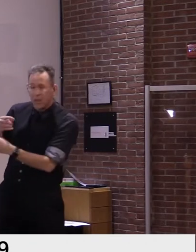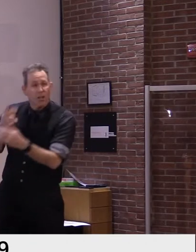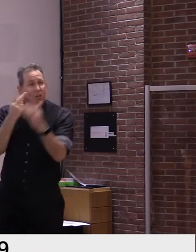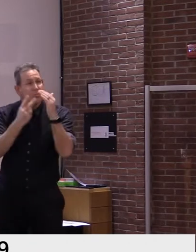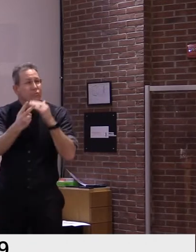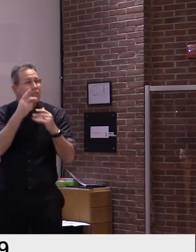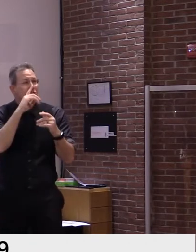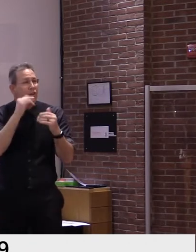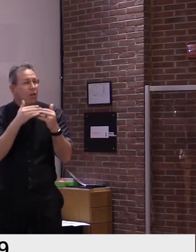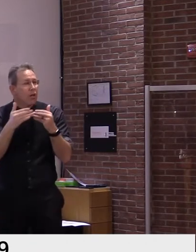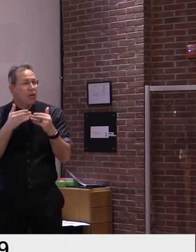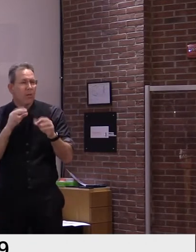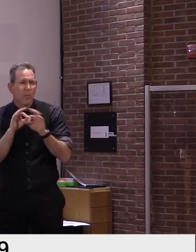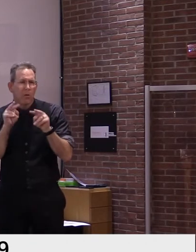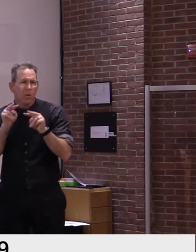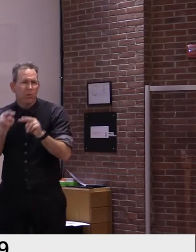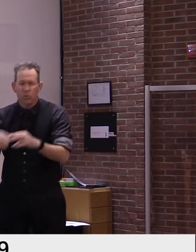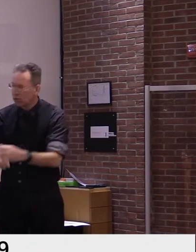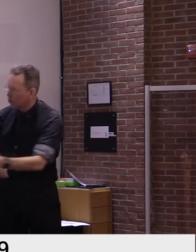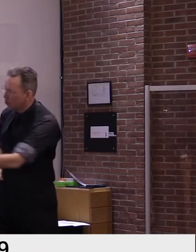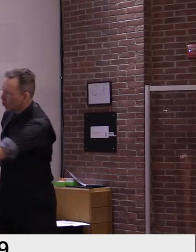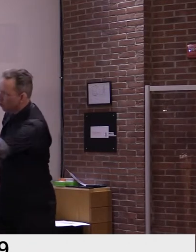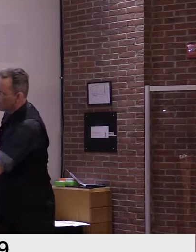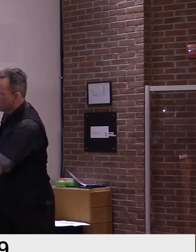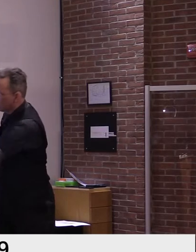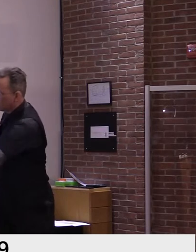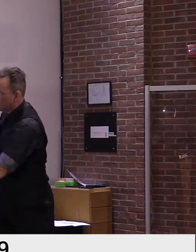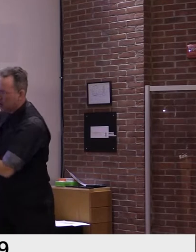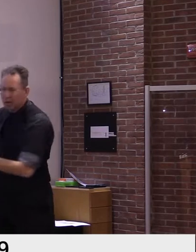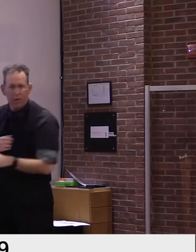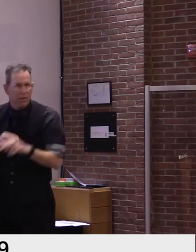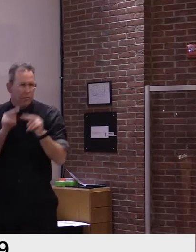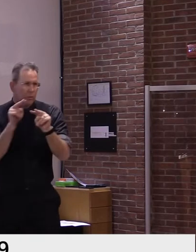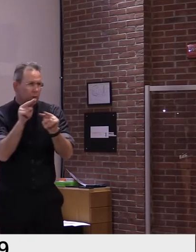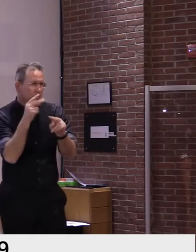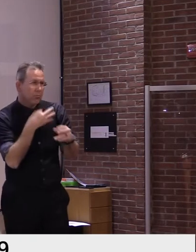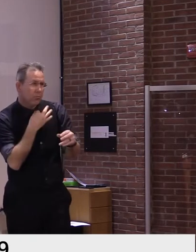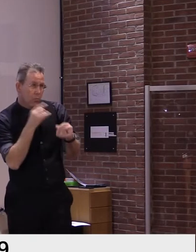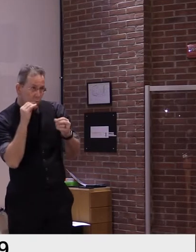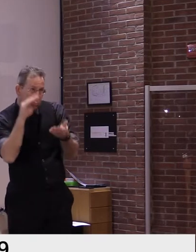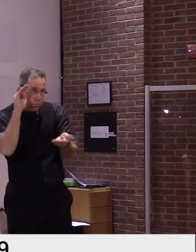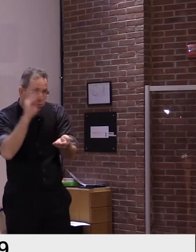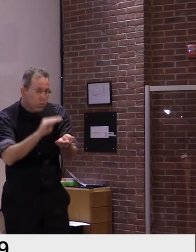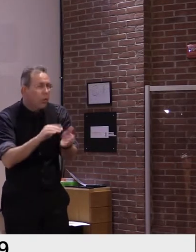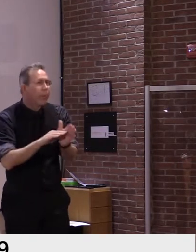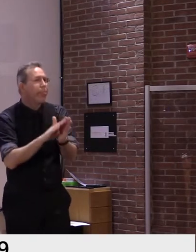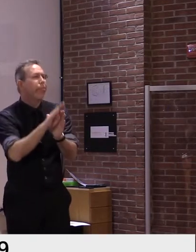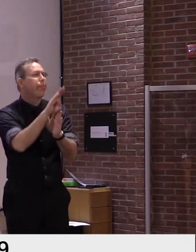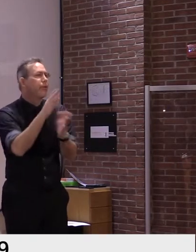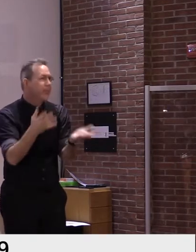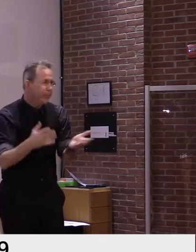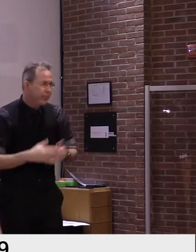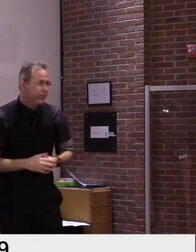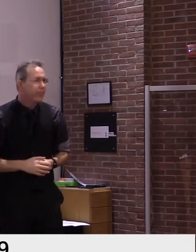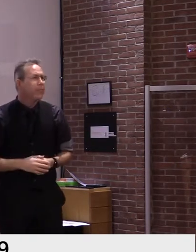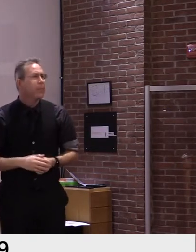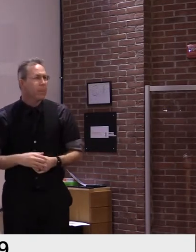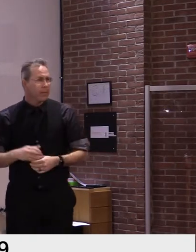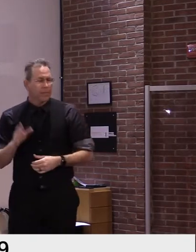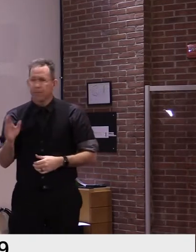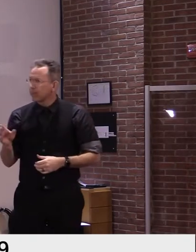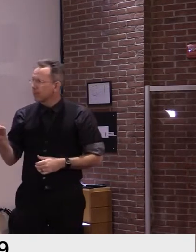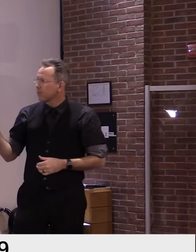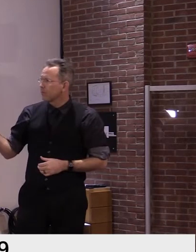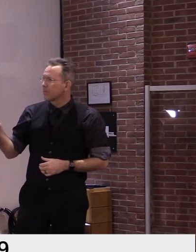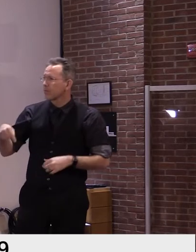week to again see if the cases are moving in the right direction. Now turning to Vermont's data, we can see that there was